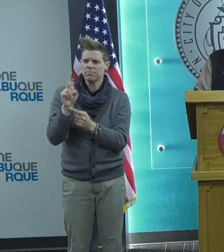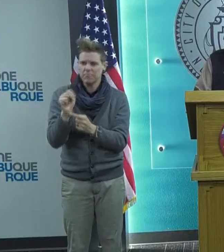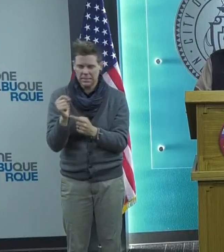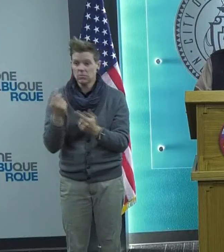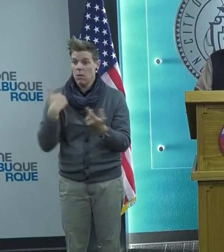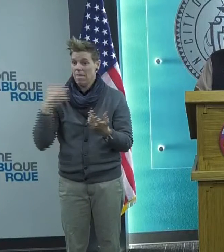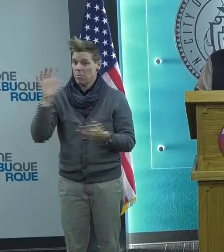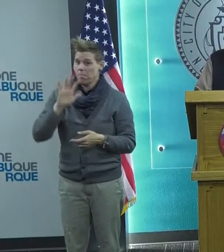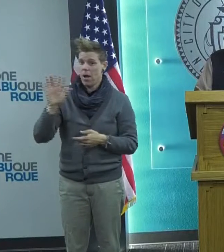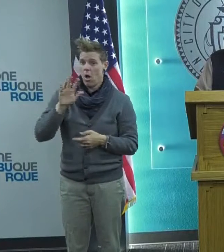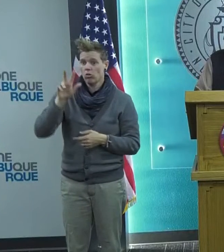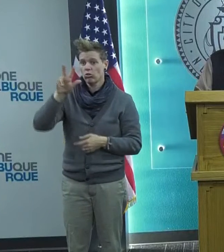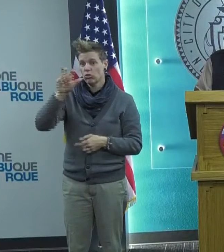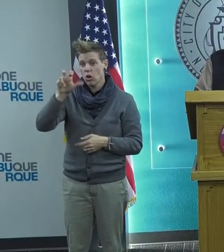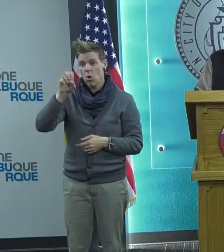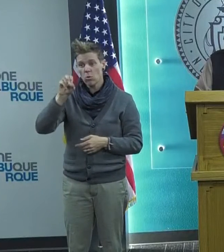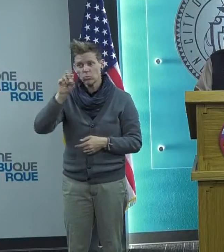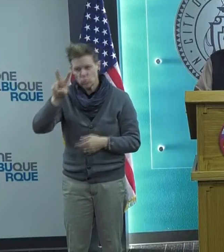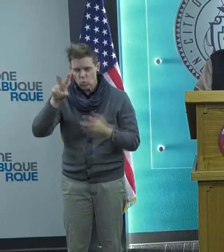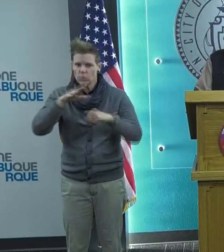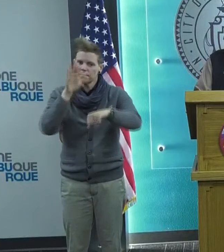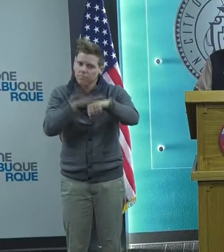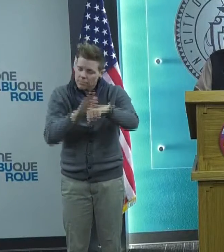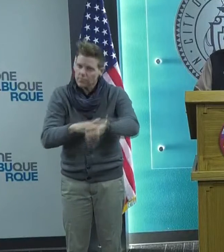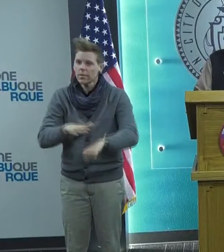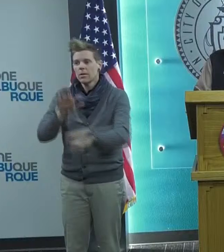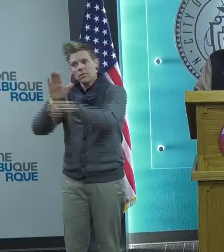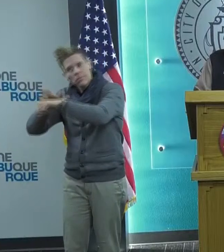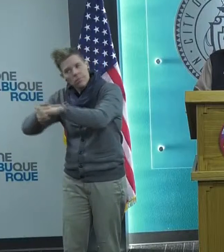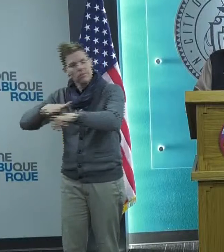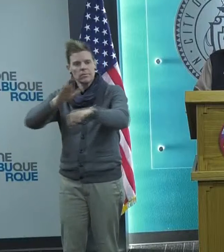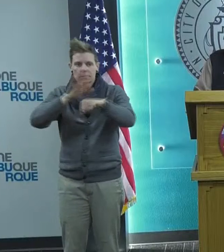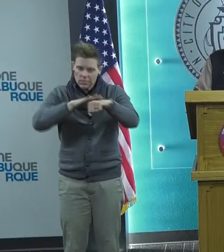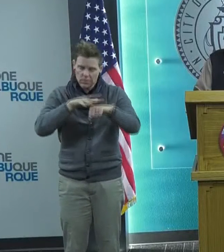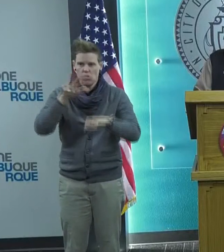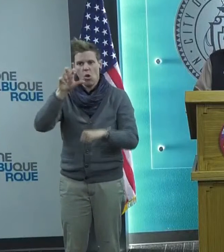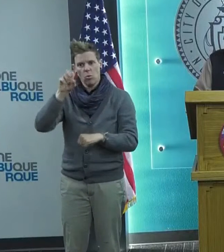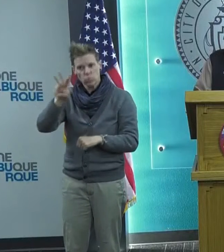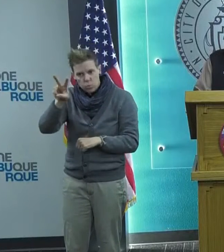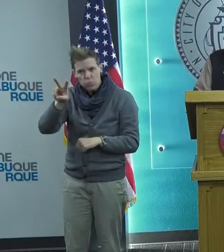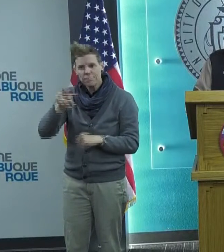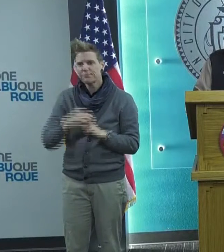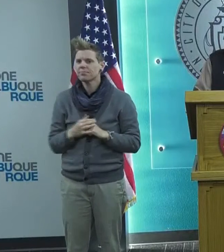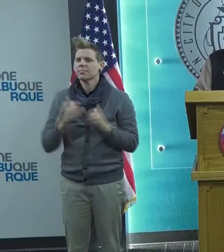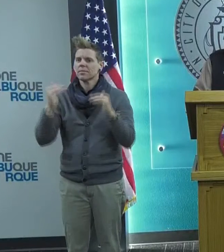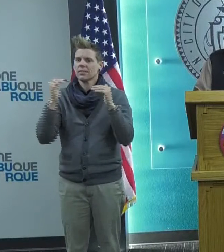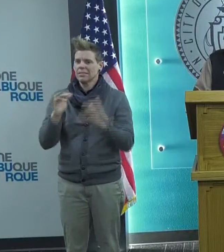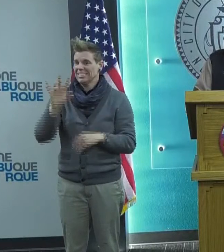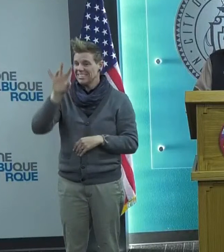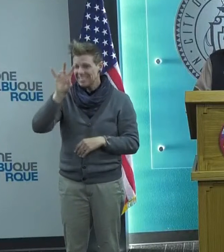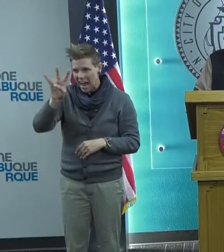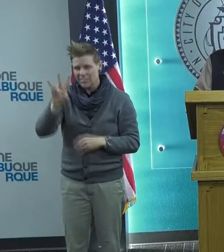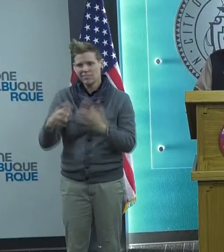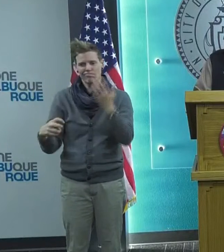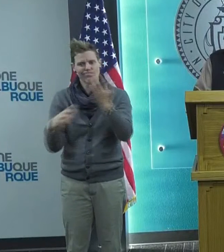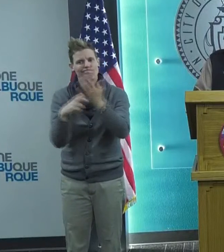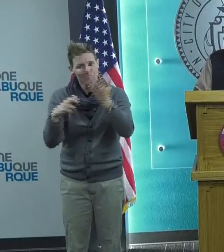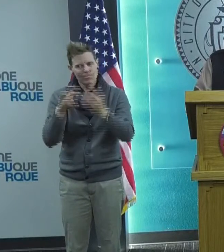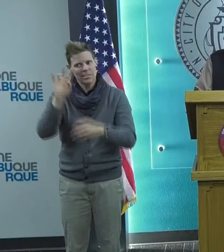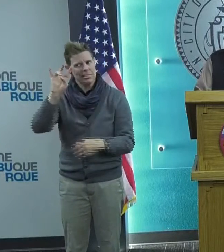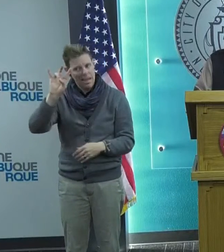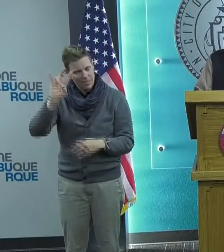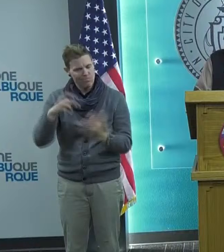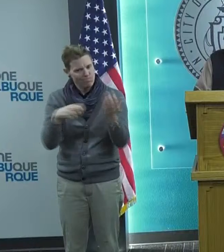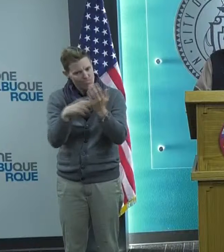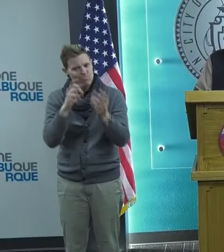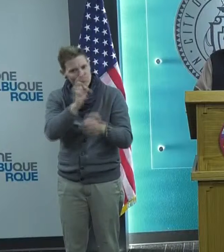302 violations, notices of violations, 7 citations. We had, in just